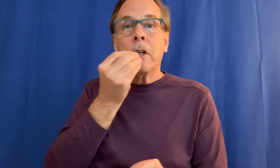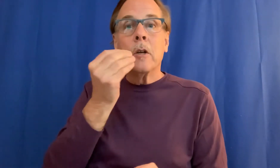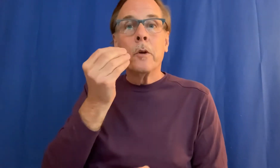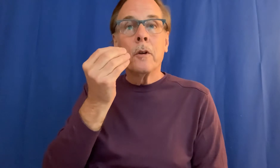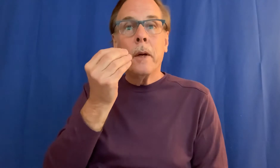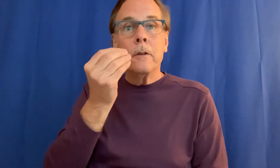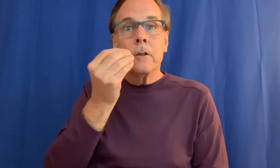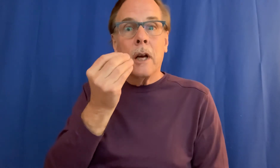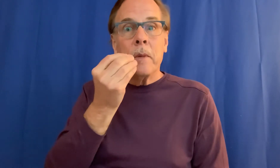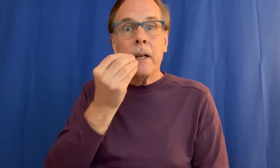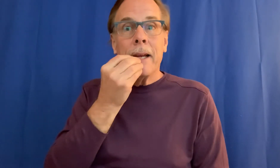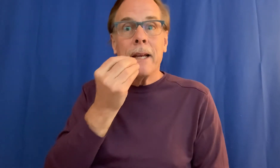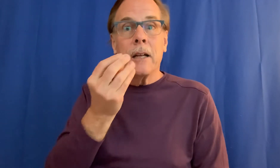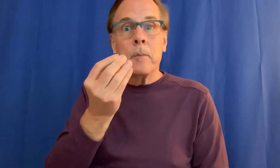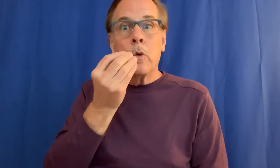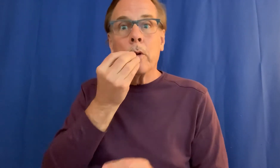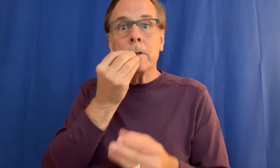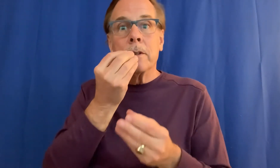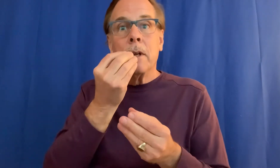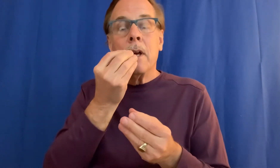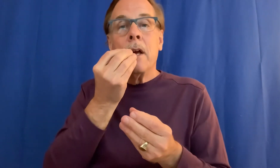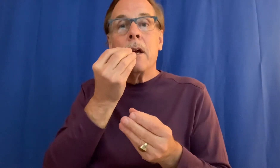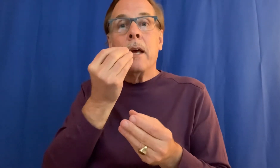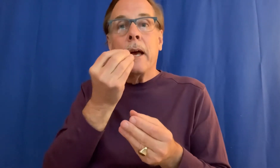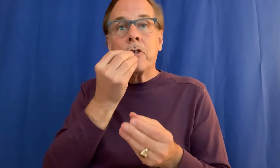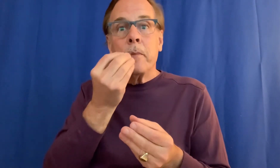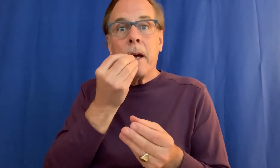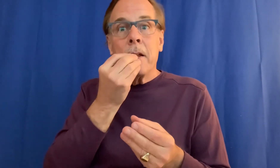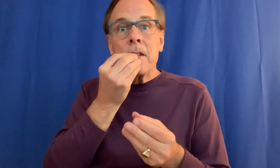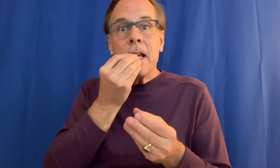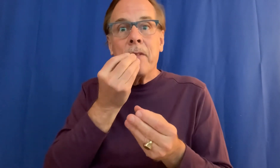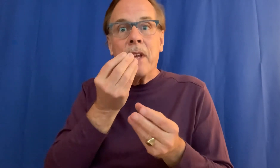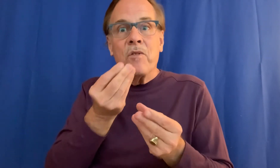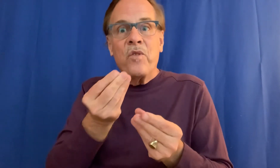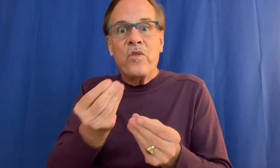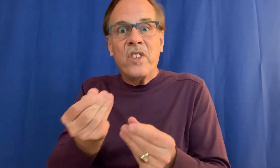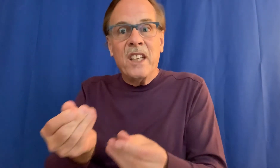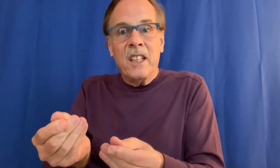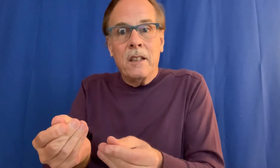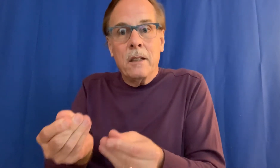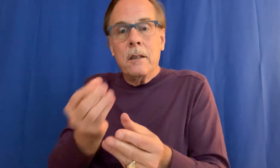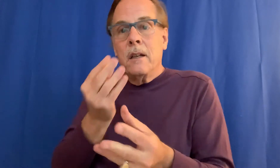with your dominant hand up towards at your mouth, and then feed.